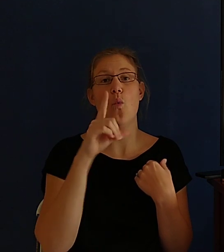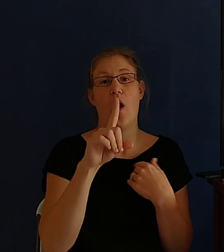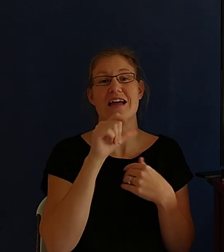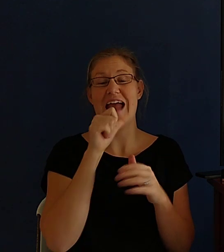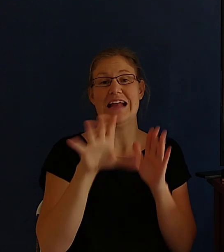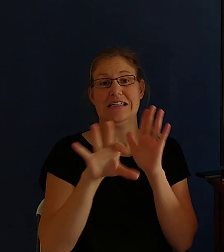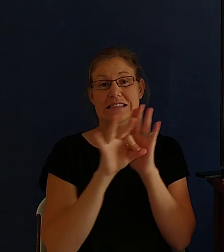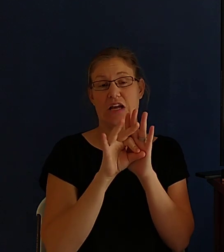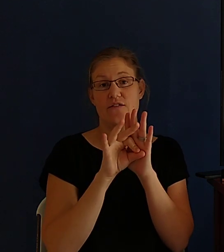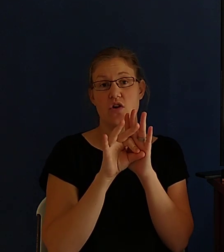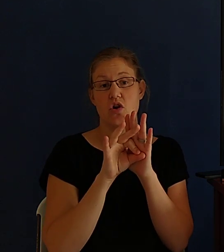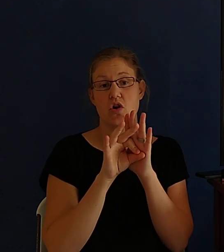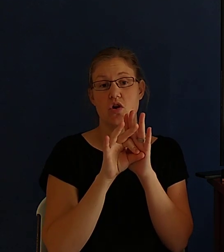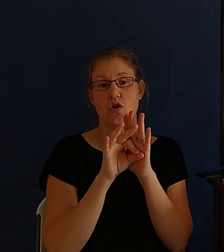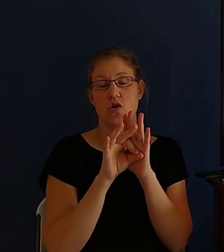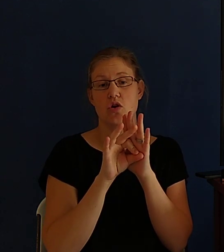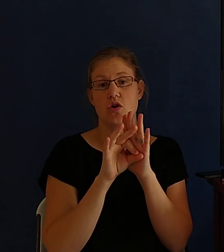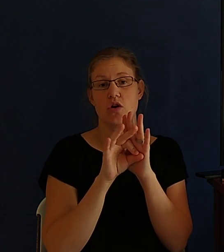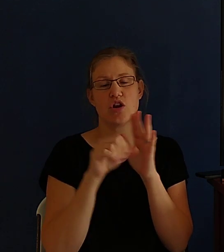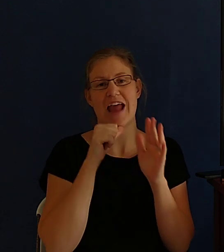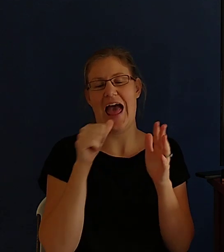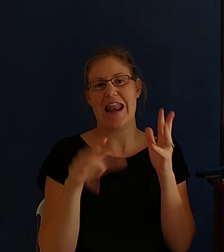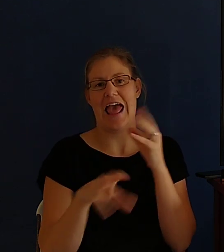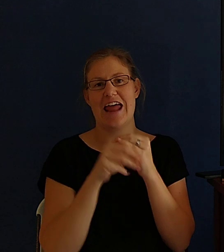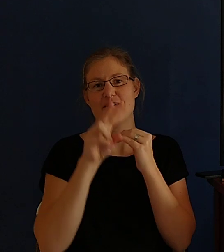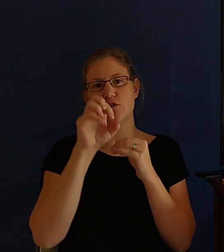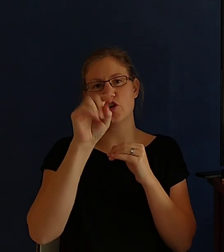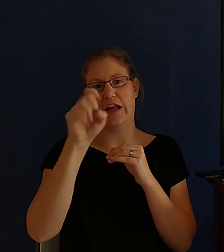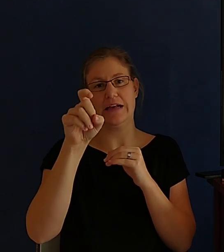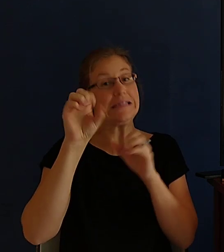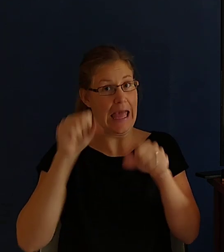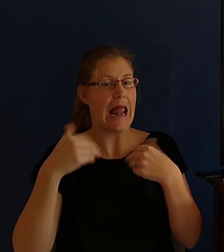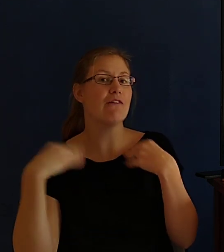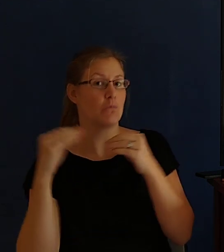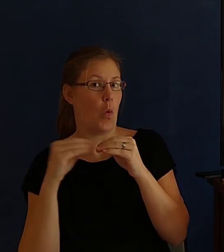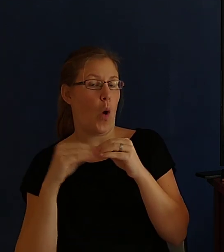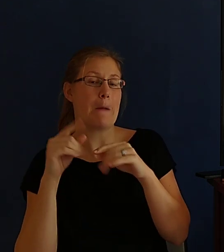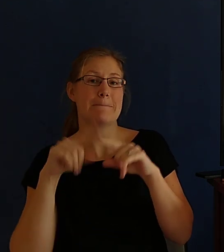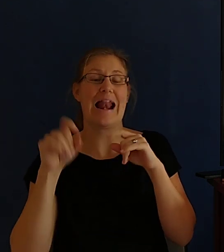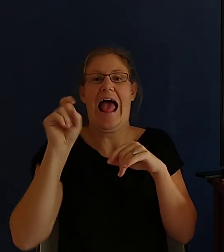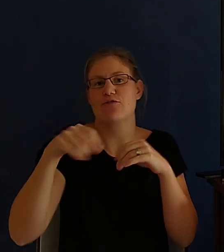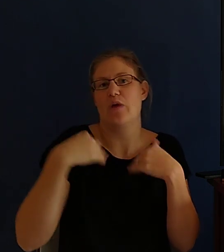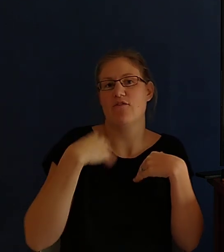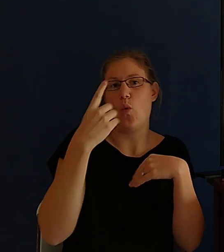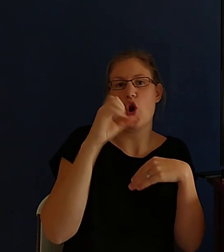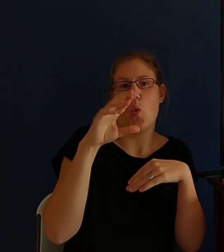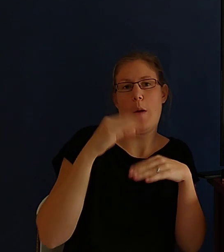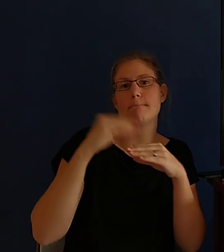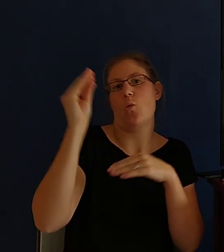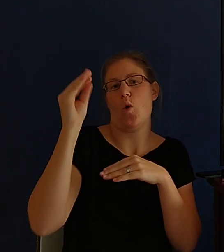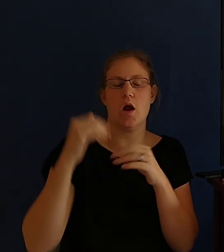or not added vertex. If we have, for example, why I'm